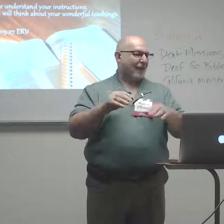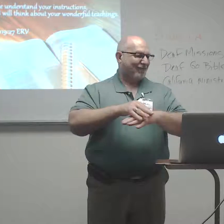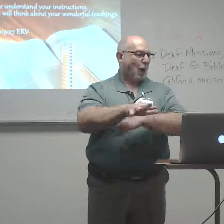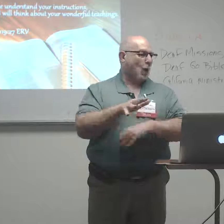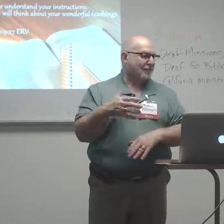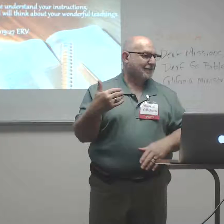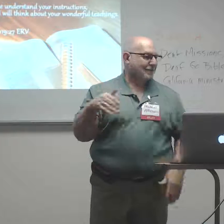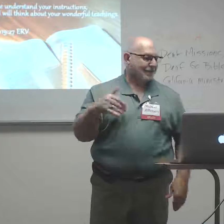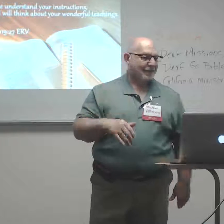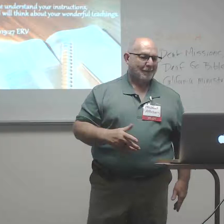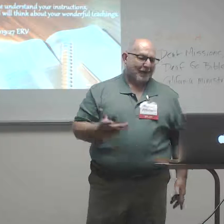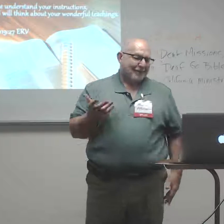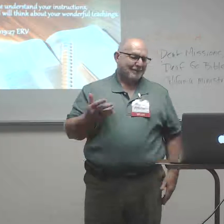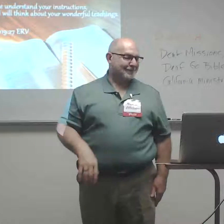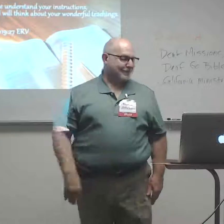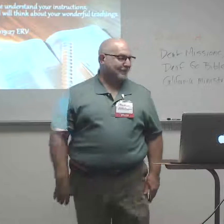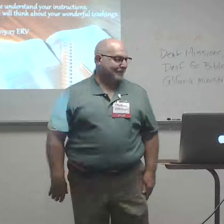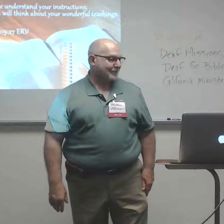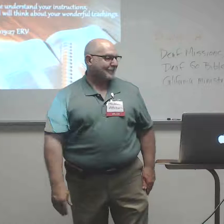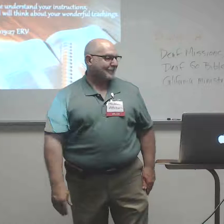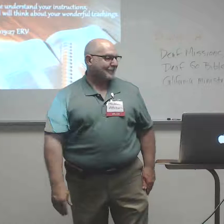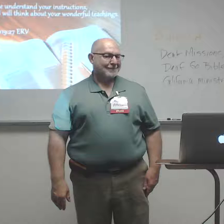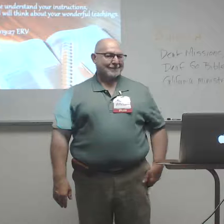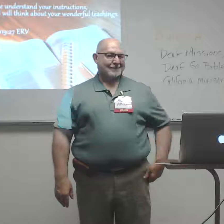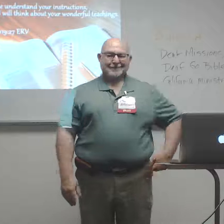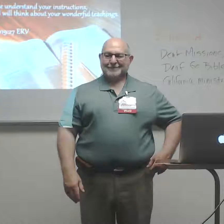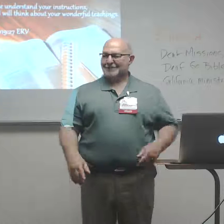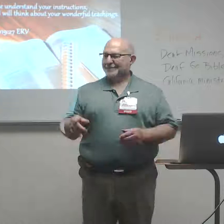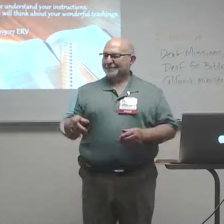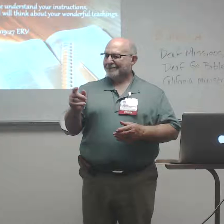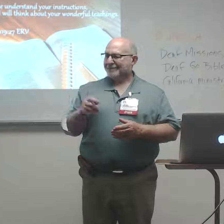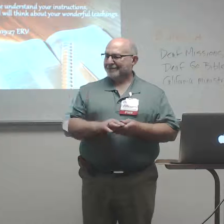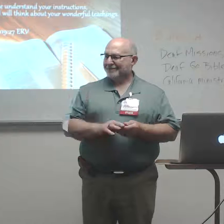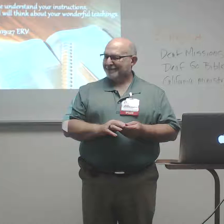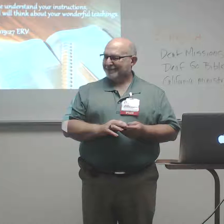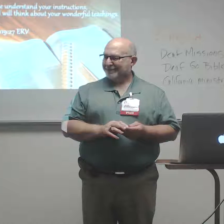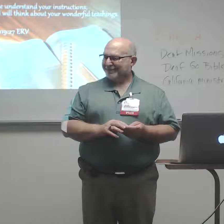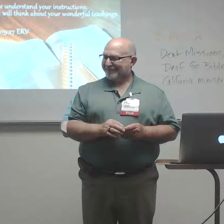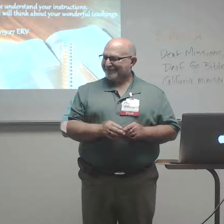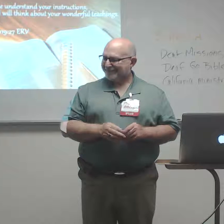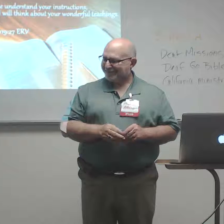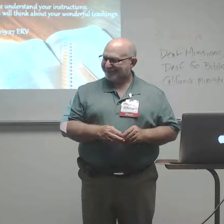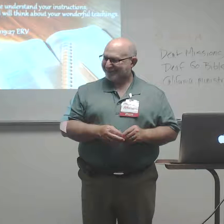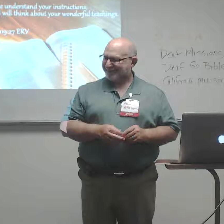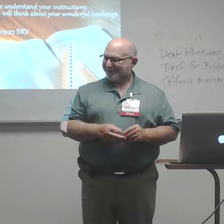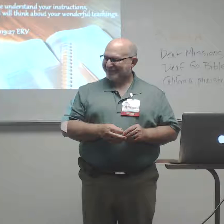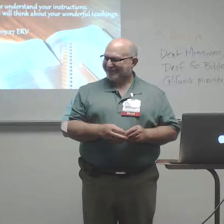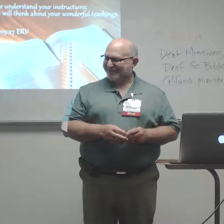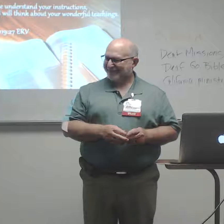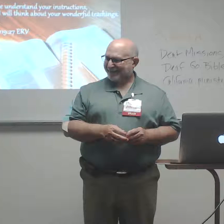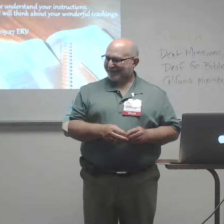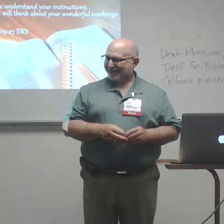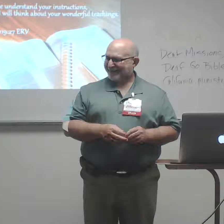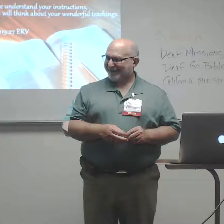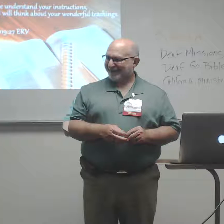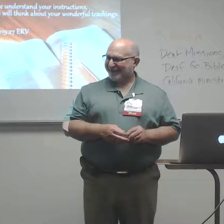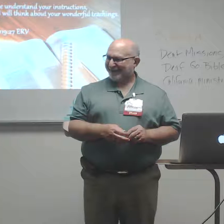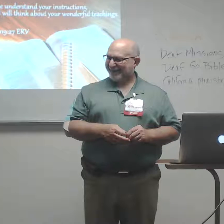I wish that would be what he's influencing to everything. That would be wonderful. That would be wonderful. Absolutely correct. Jim Casey, What you you're are saying.